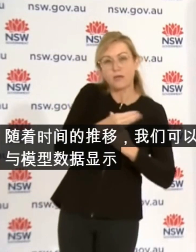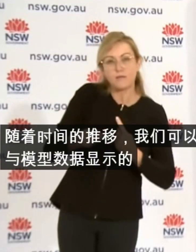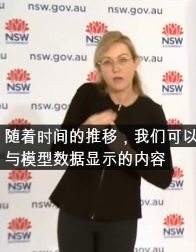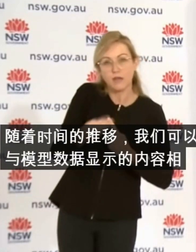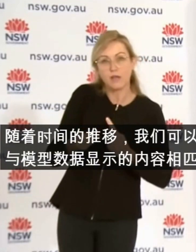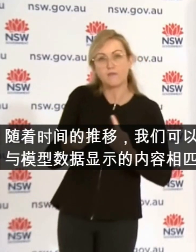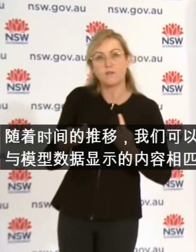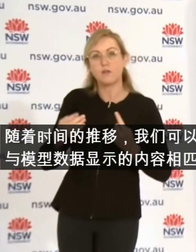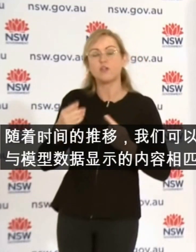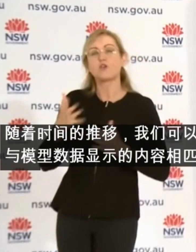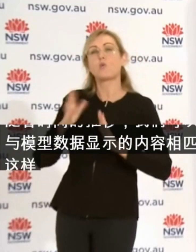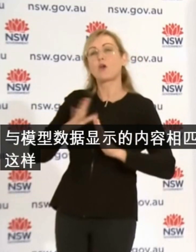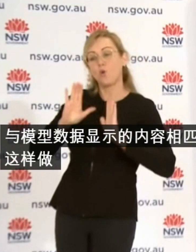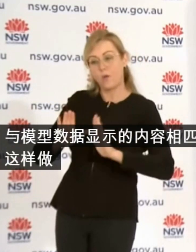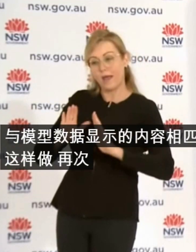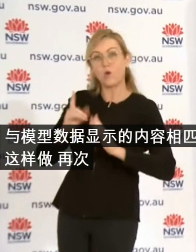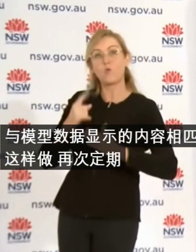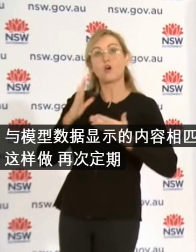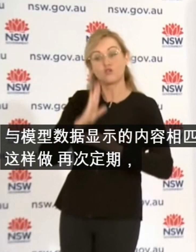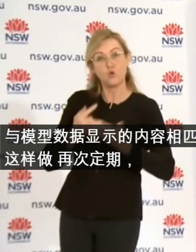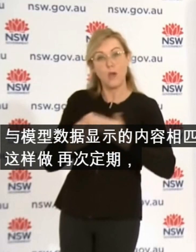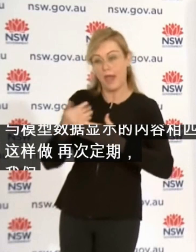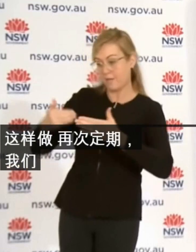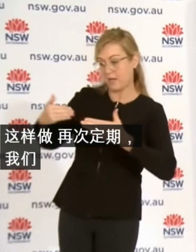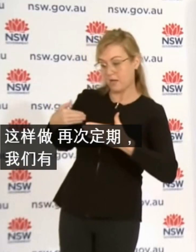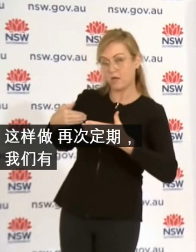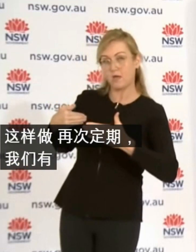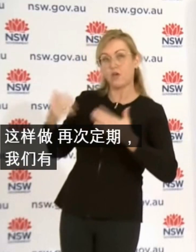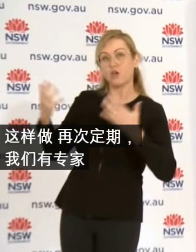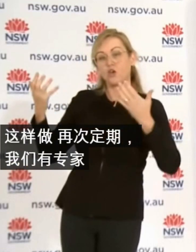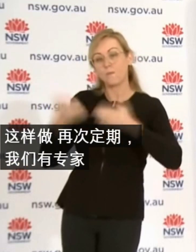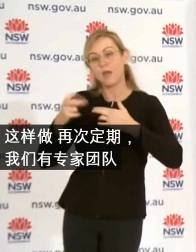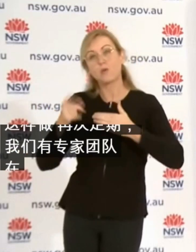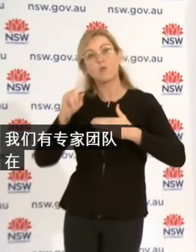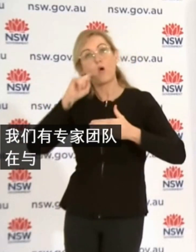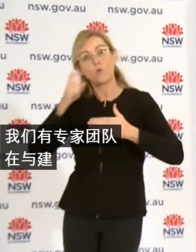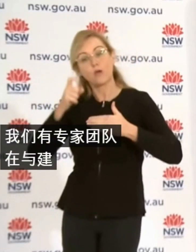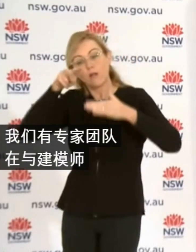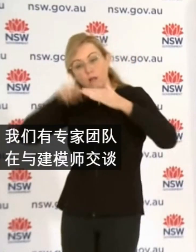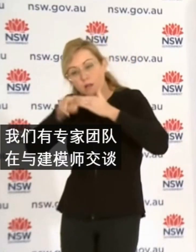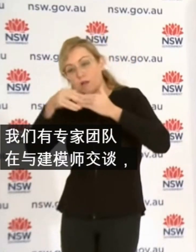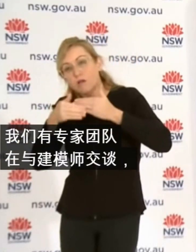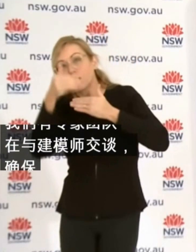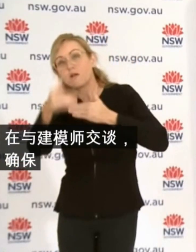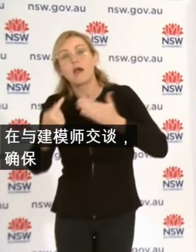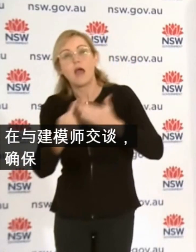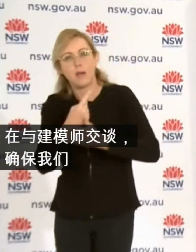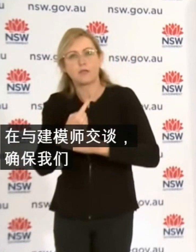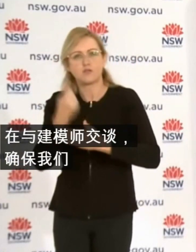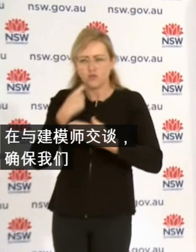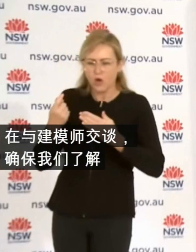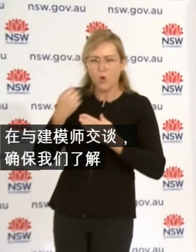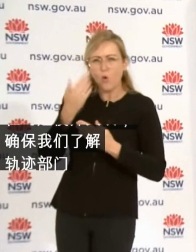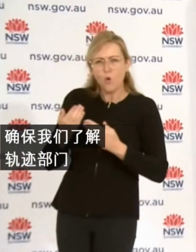what the model data show. So we're doing that again on a regular basis. We've got teams of experts looking at that, talking with the modellers, making sure we're